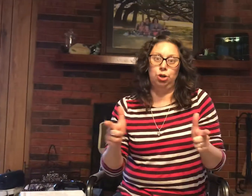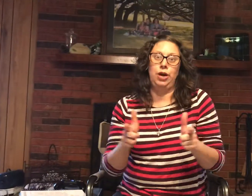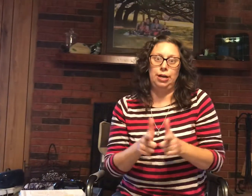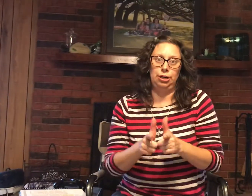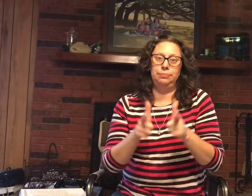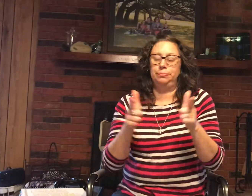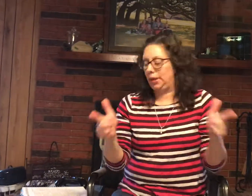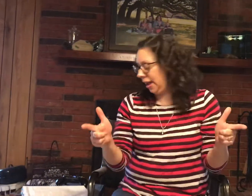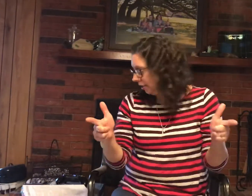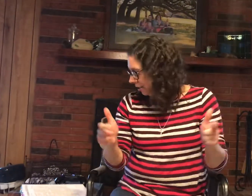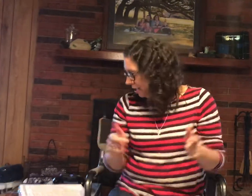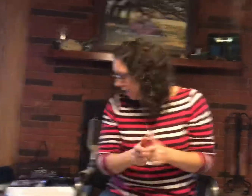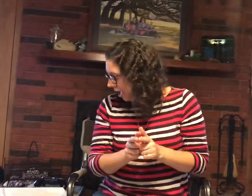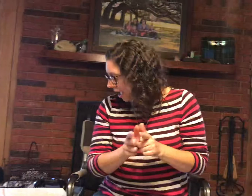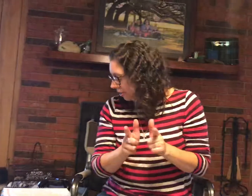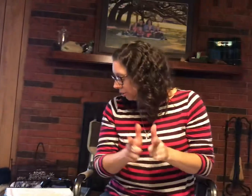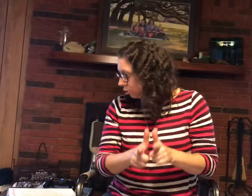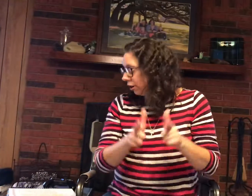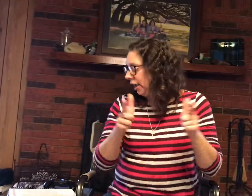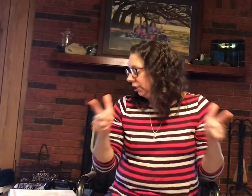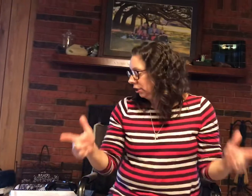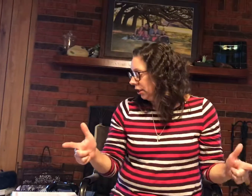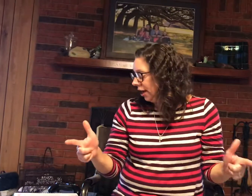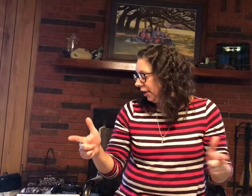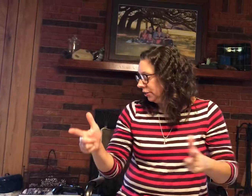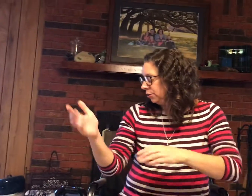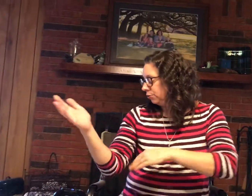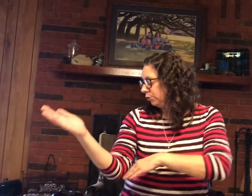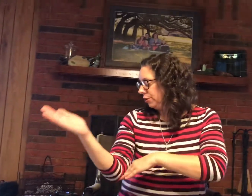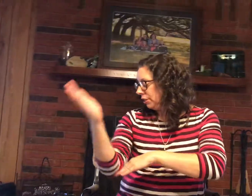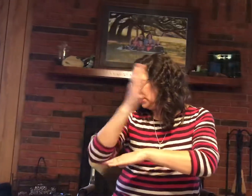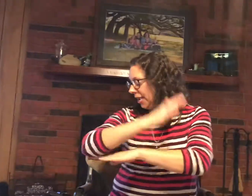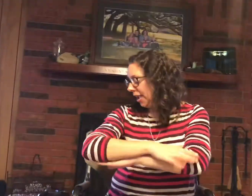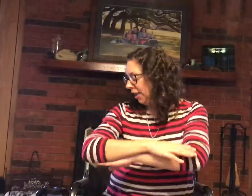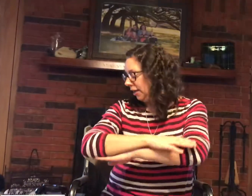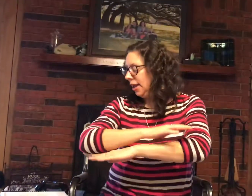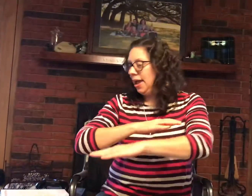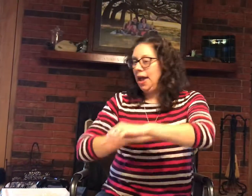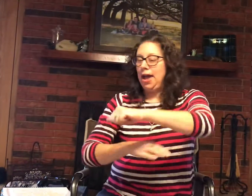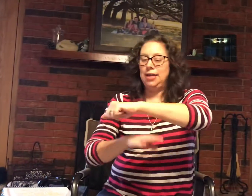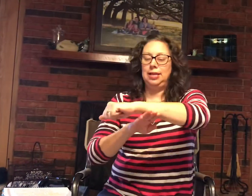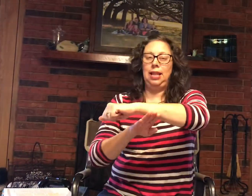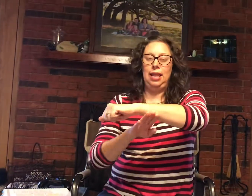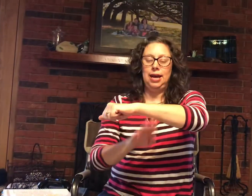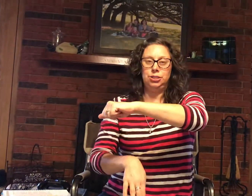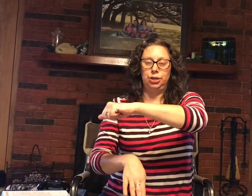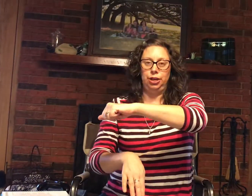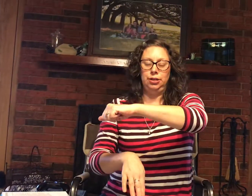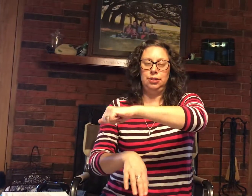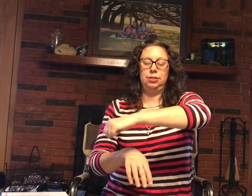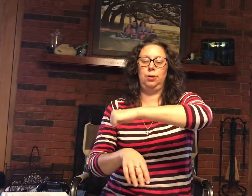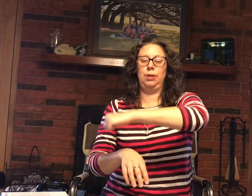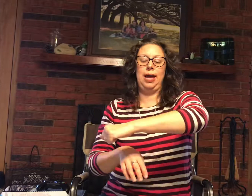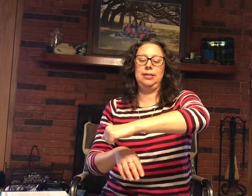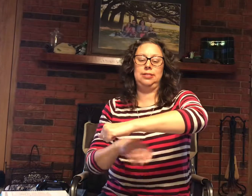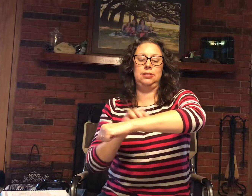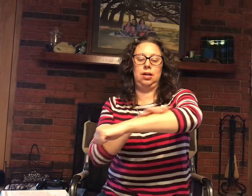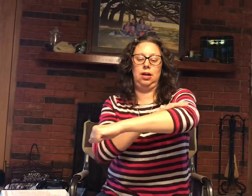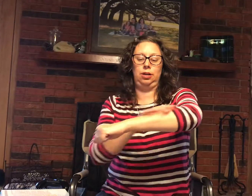greater. Okay? And the greater light to rule the day, and the lesser, so less is your arm